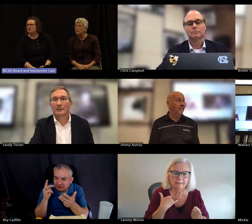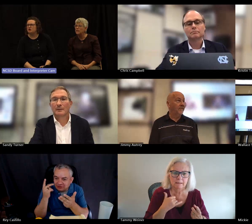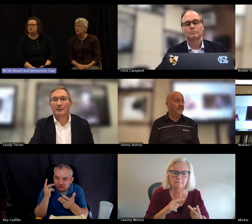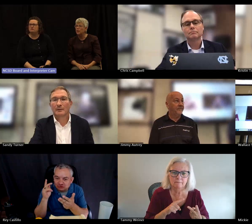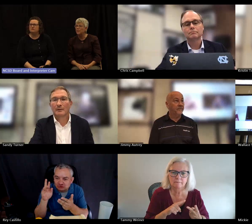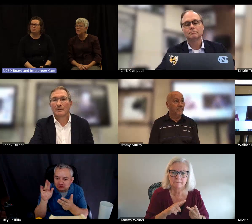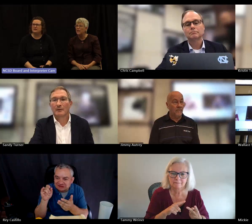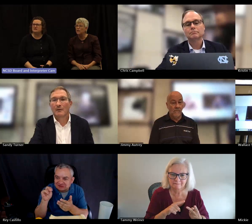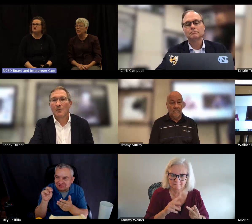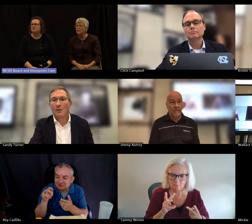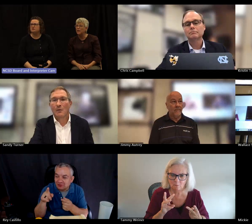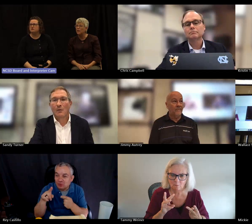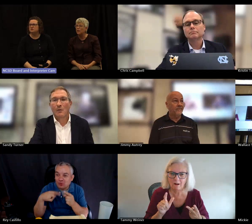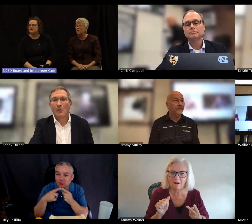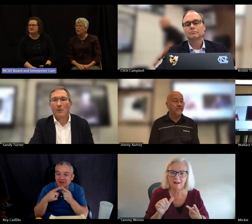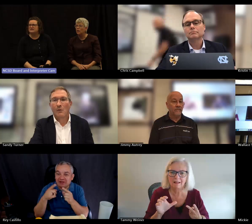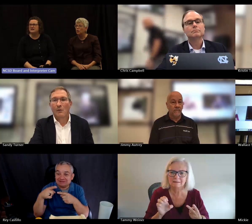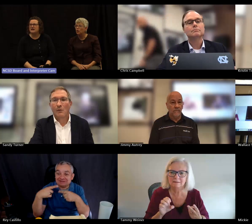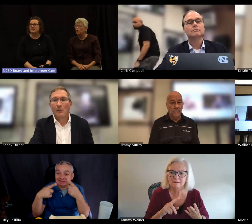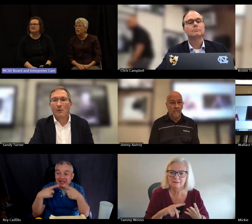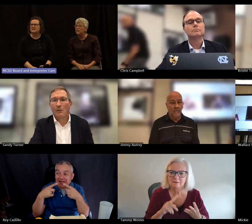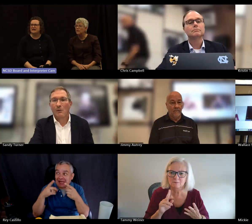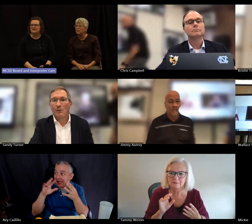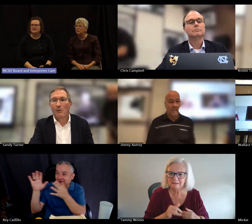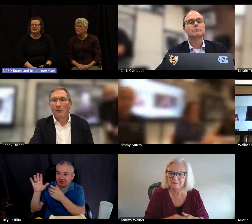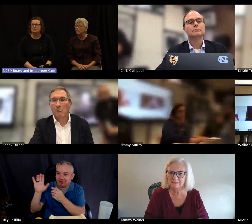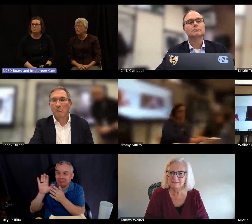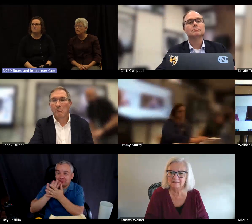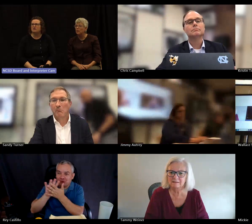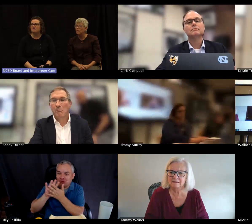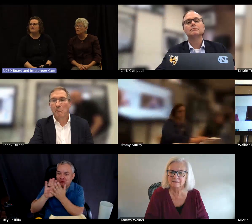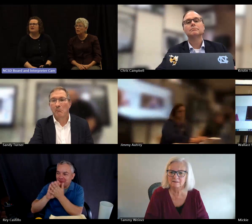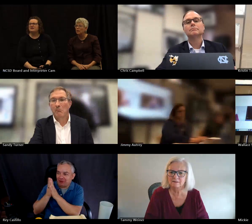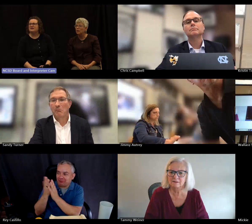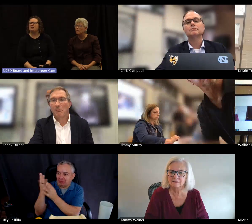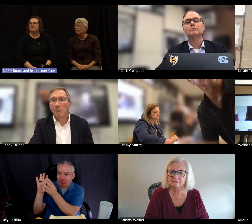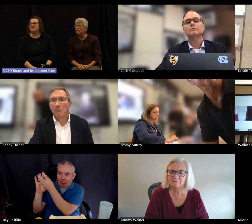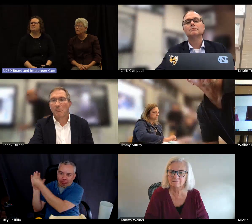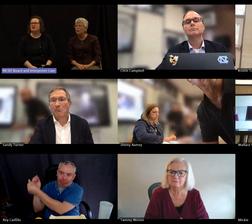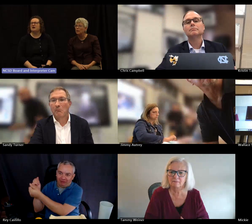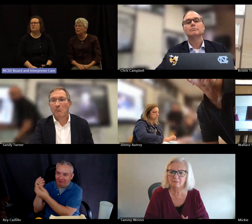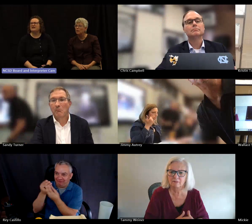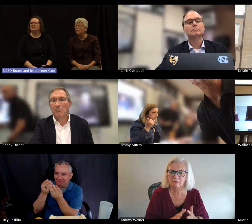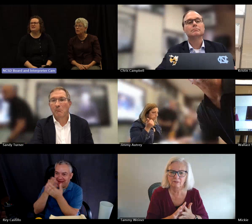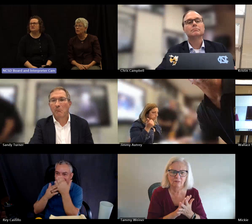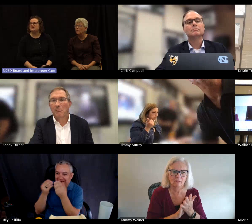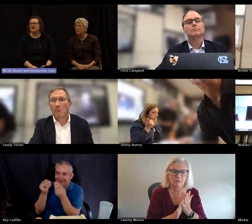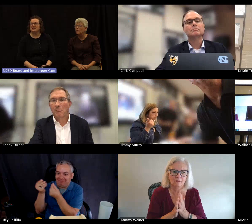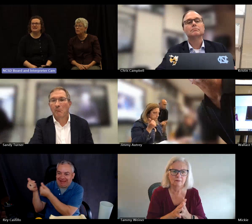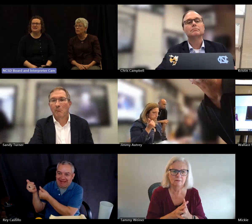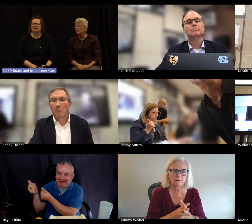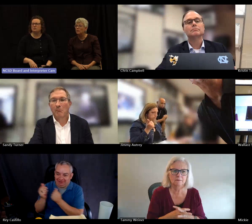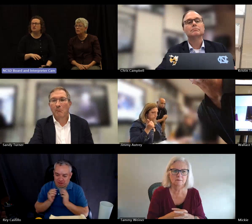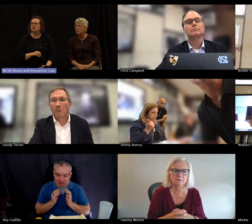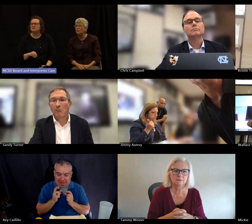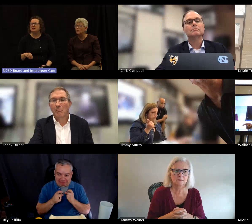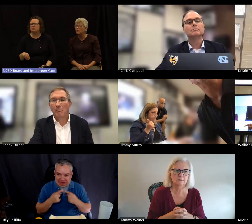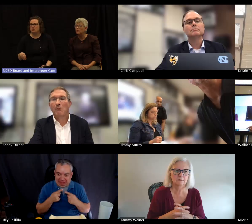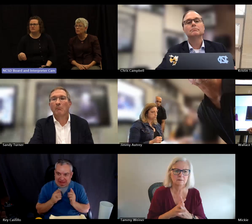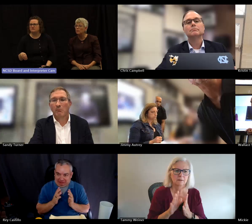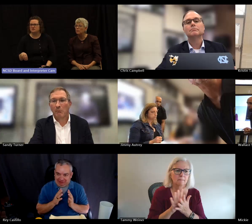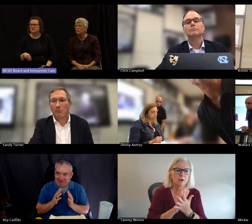for who, for which, for Chris and Sandy, or, yeah, because when they're signing, we're